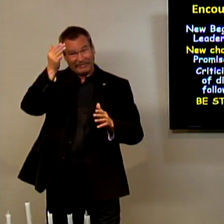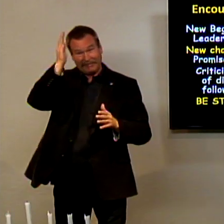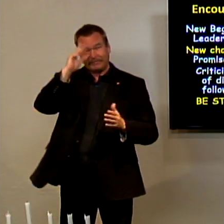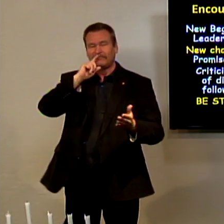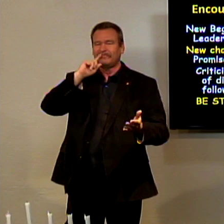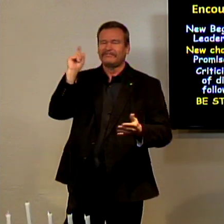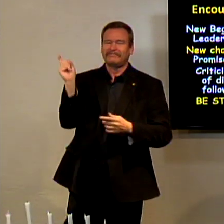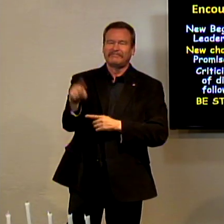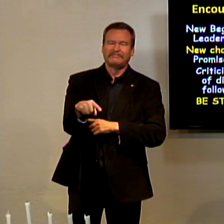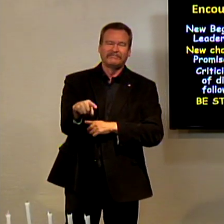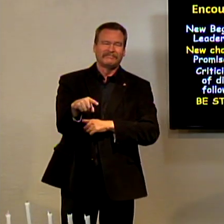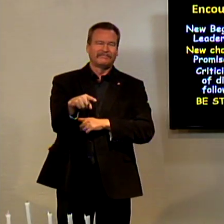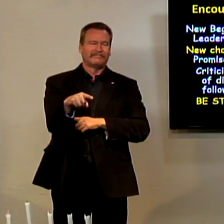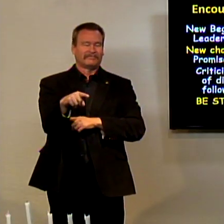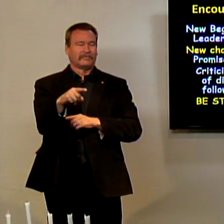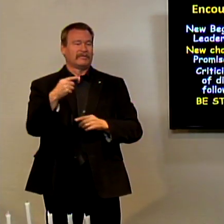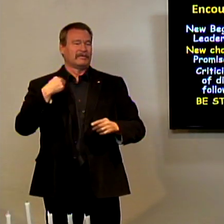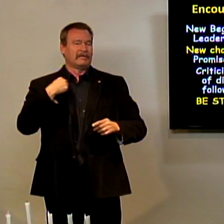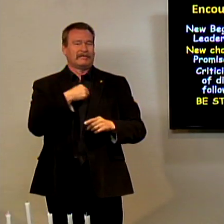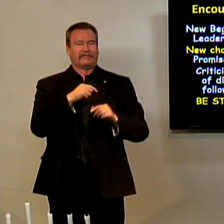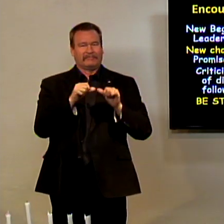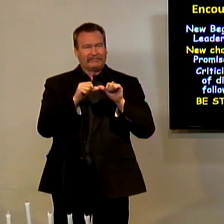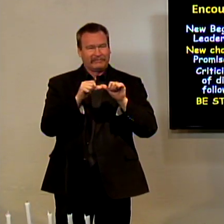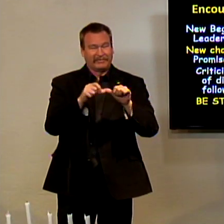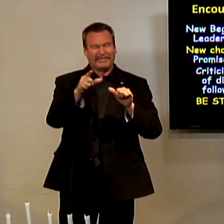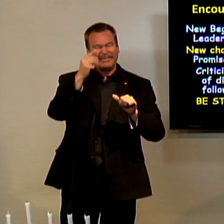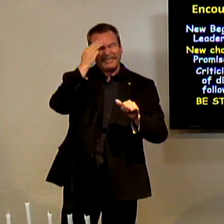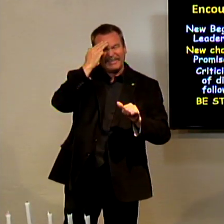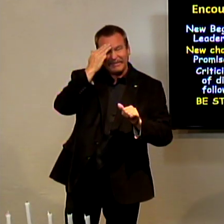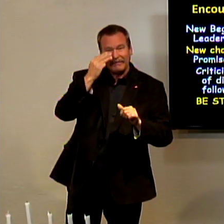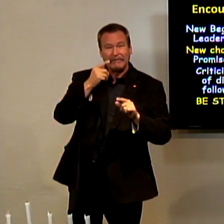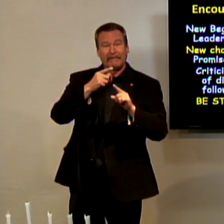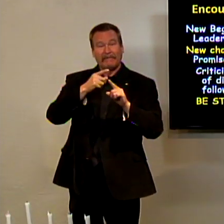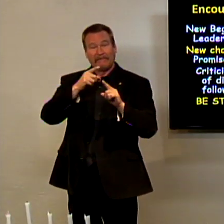So there's an encouragement from God's commission.